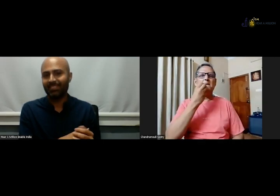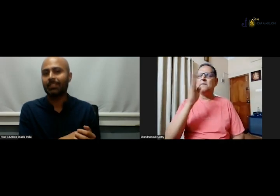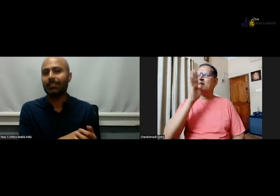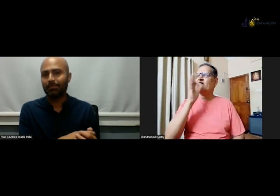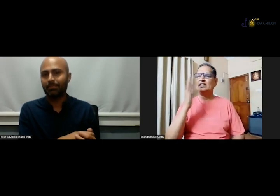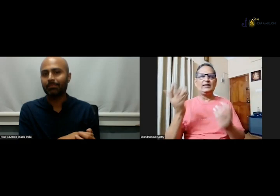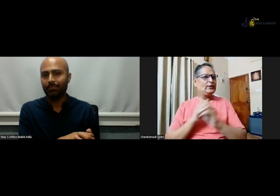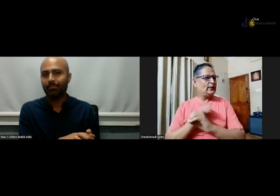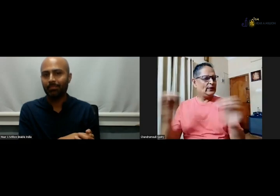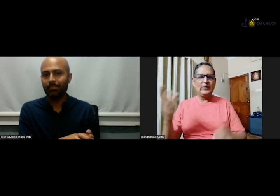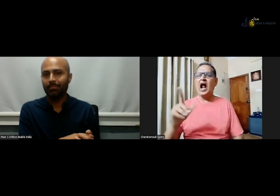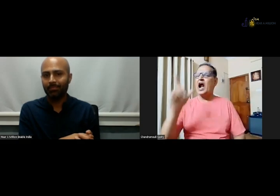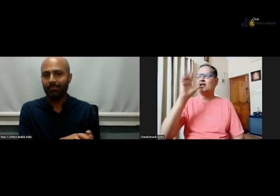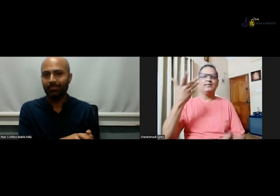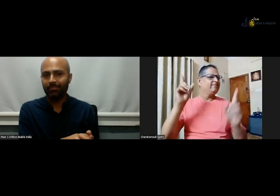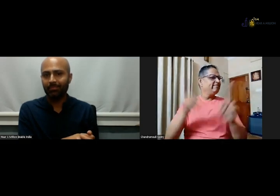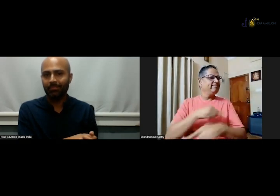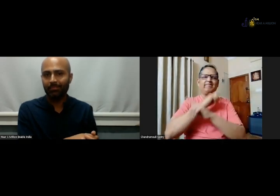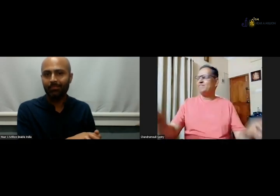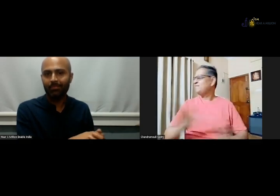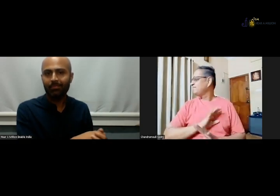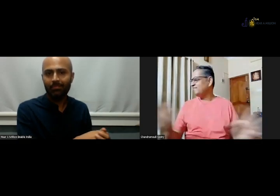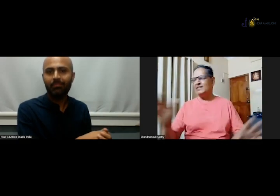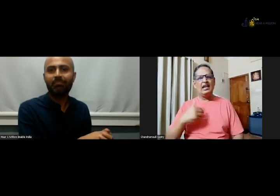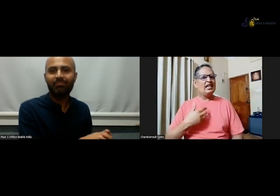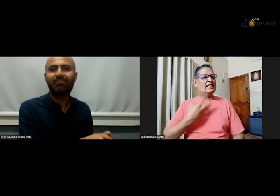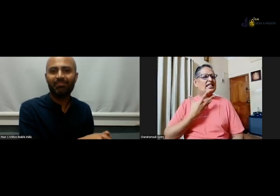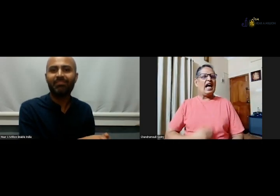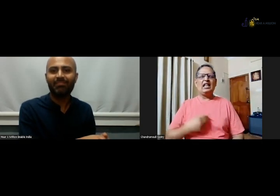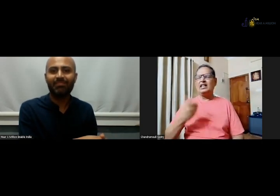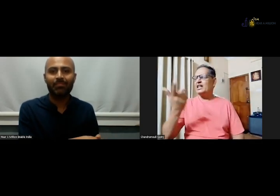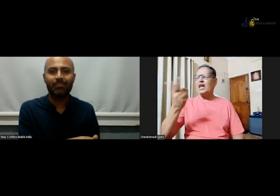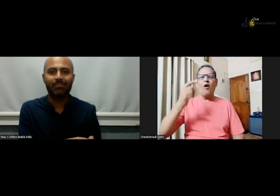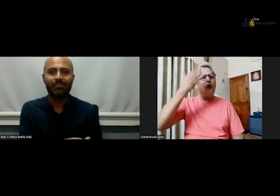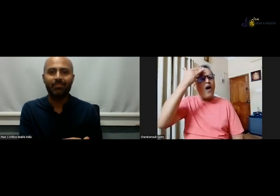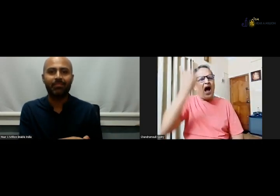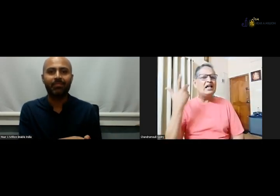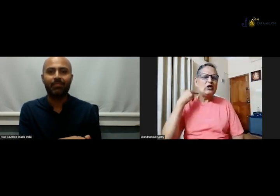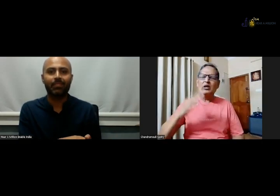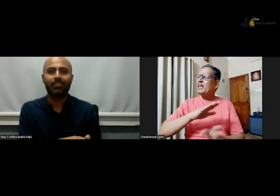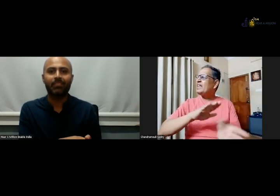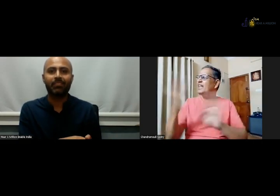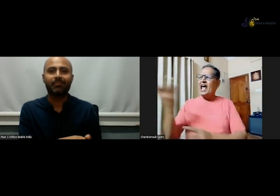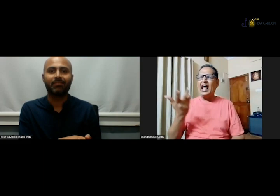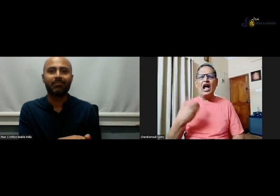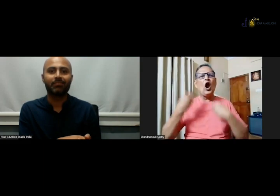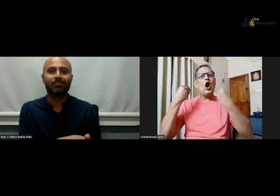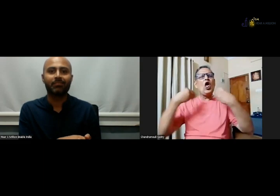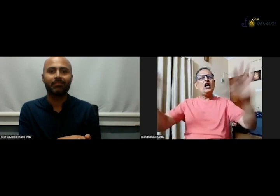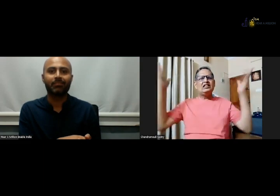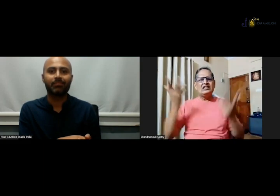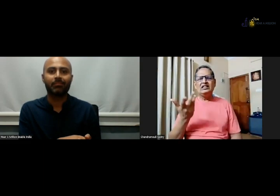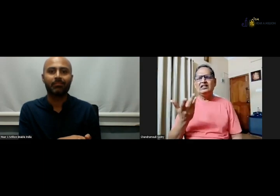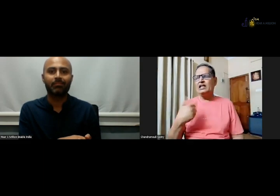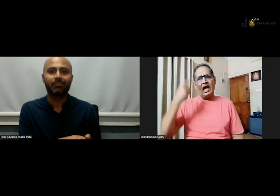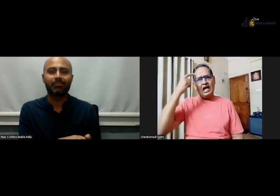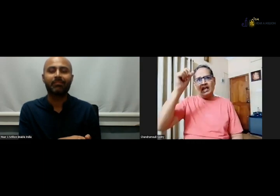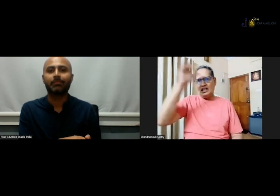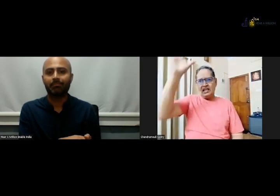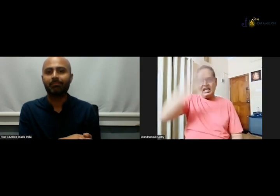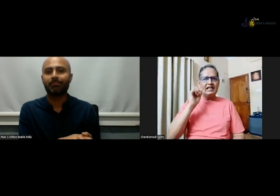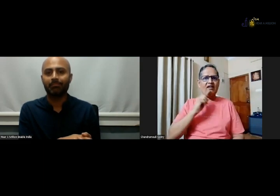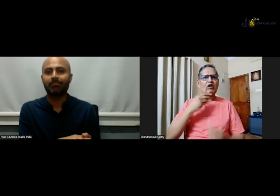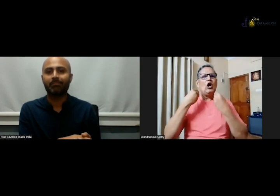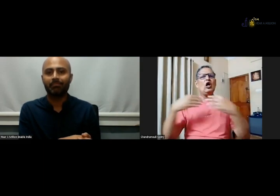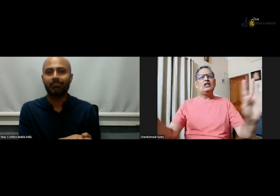was really sad. I was sorry to hear this loss, It shouldn't happen. It's really sad to hear. Why did it